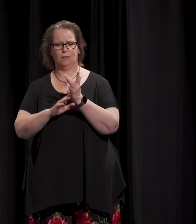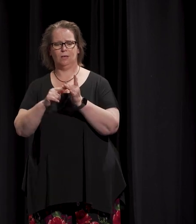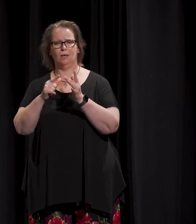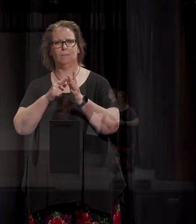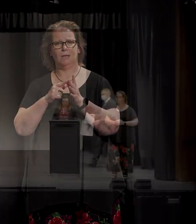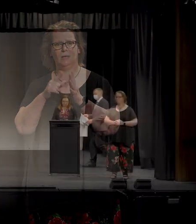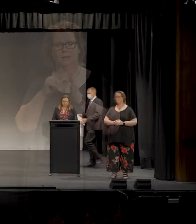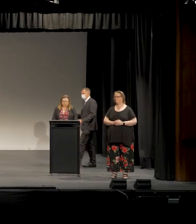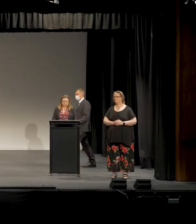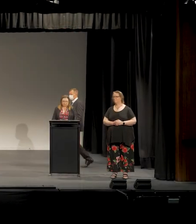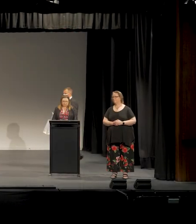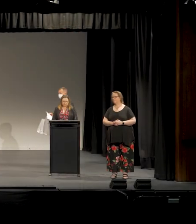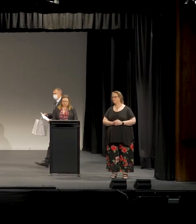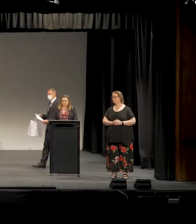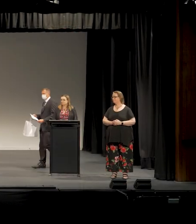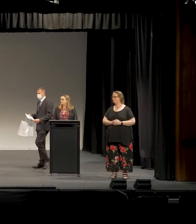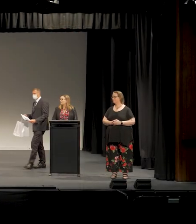Emery.